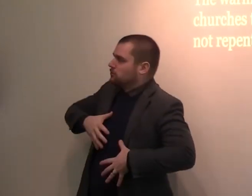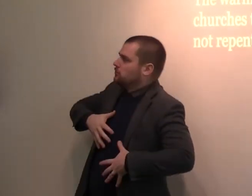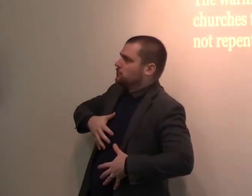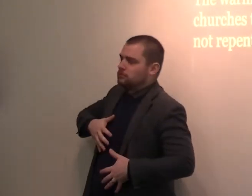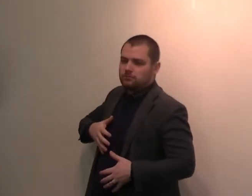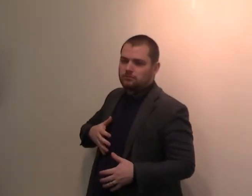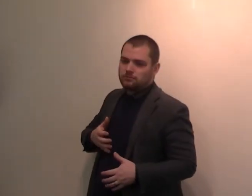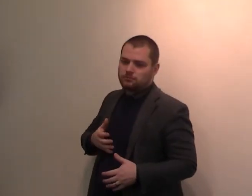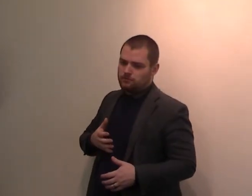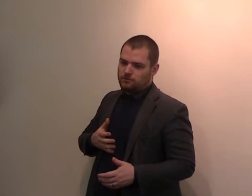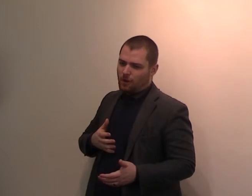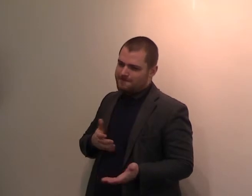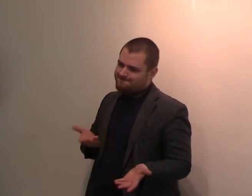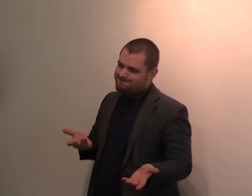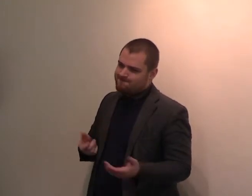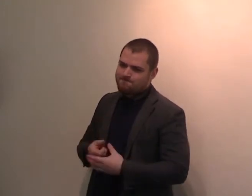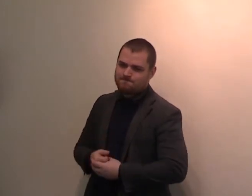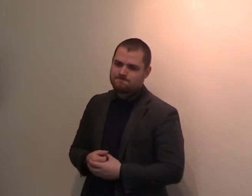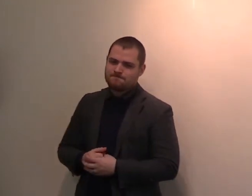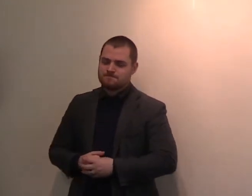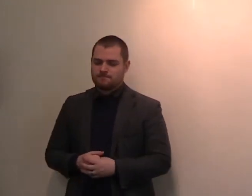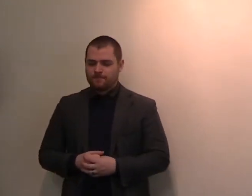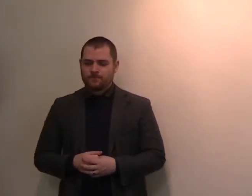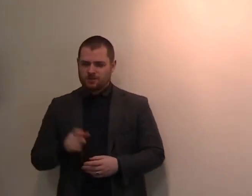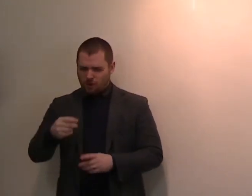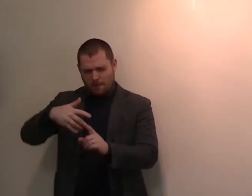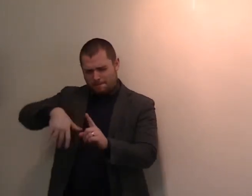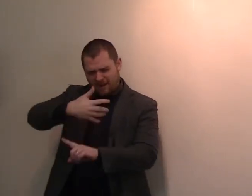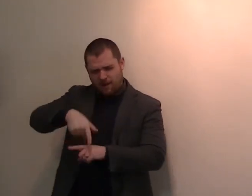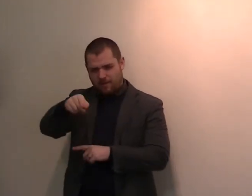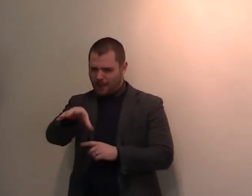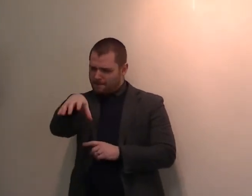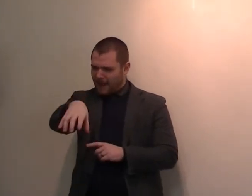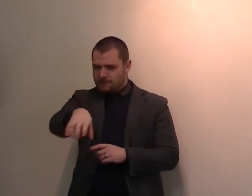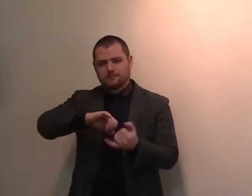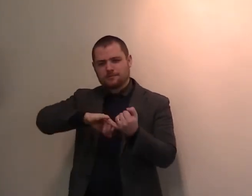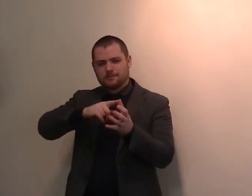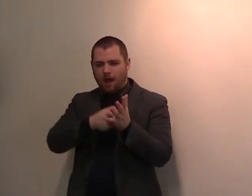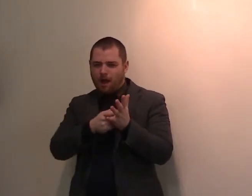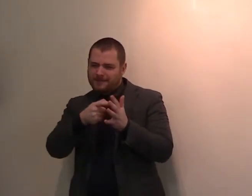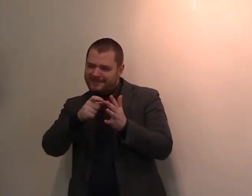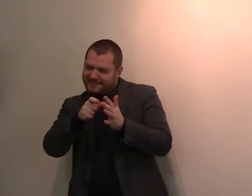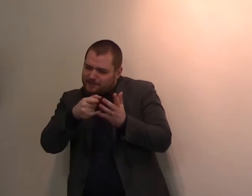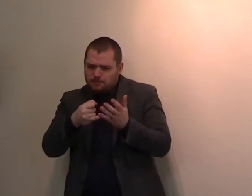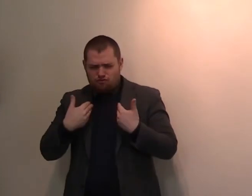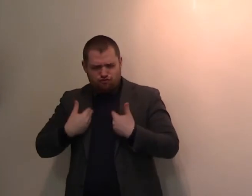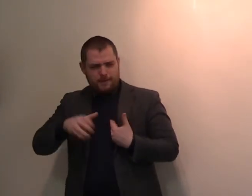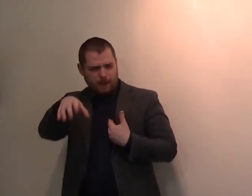I wanted to put before you. It's a background of the city of Sardis. But now, the second step is